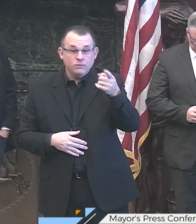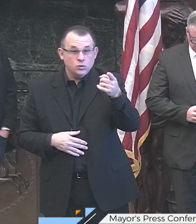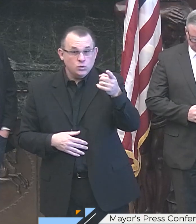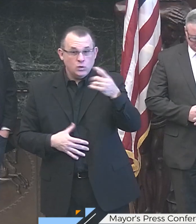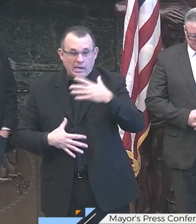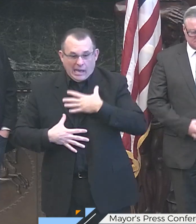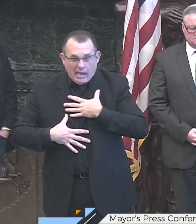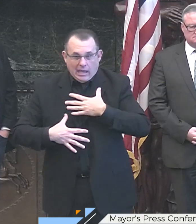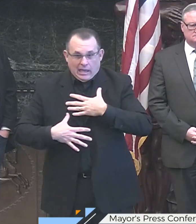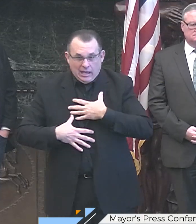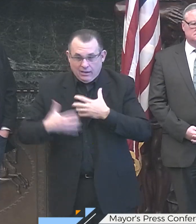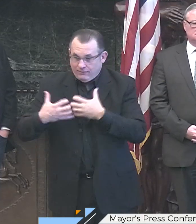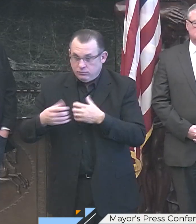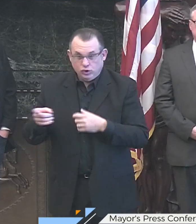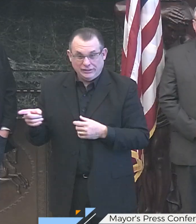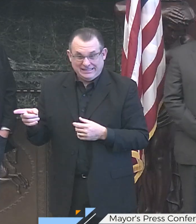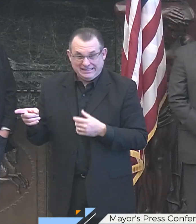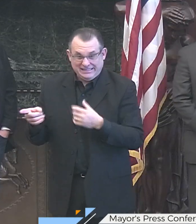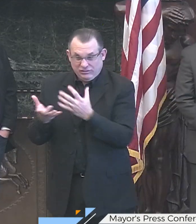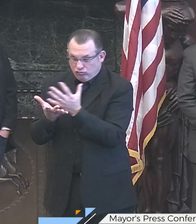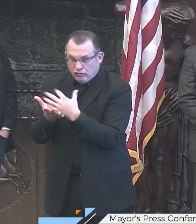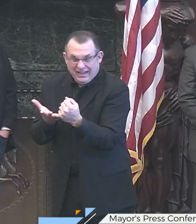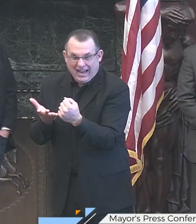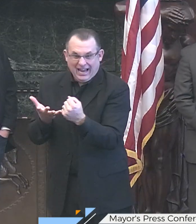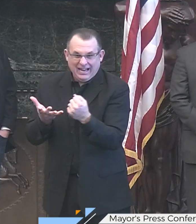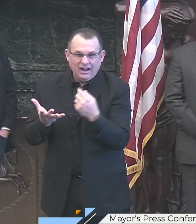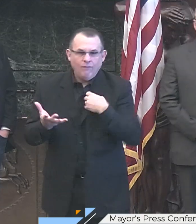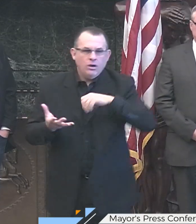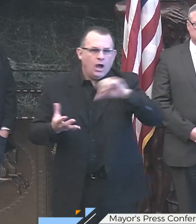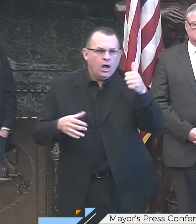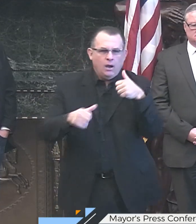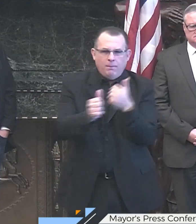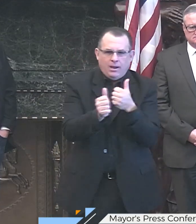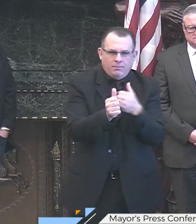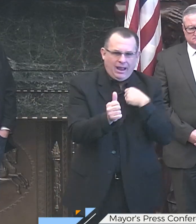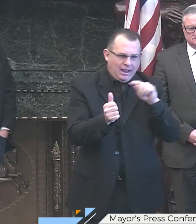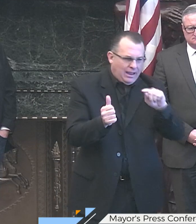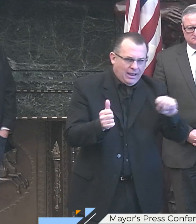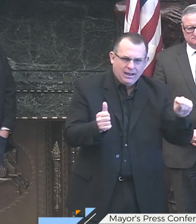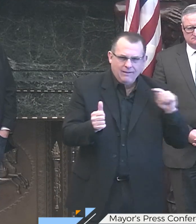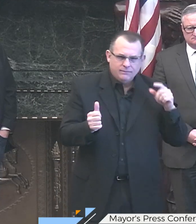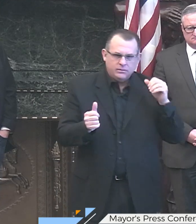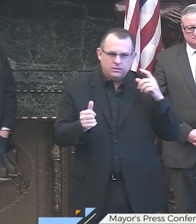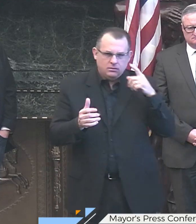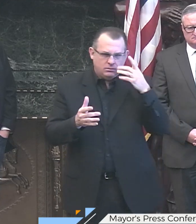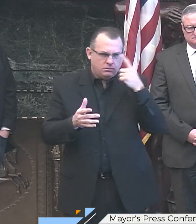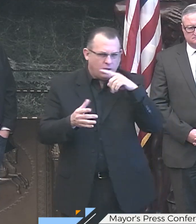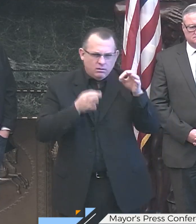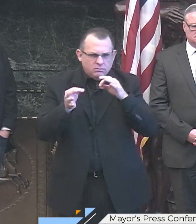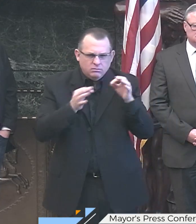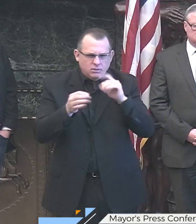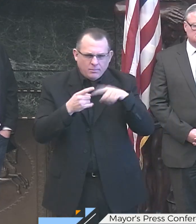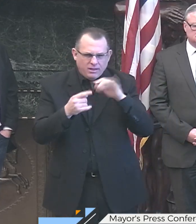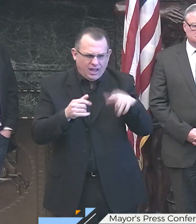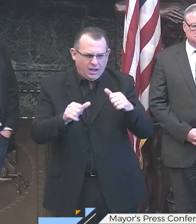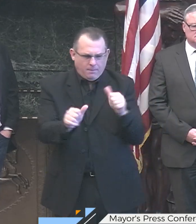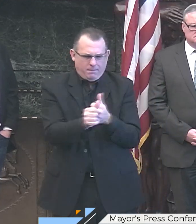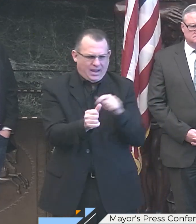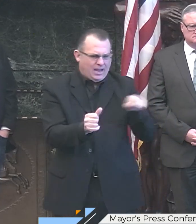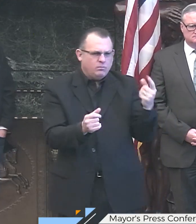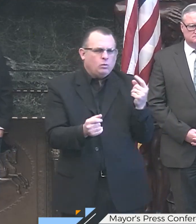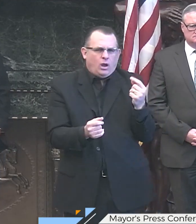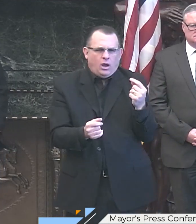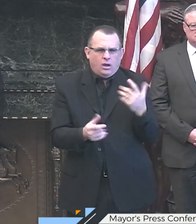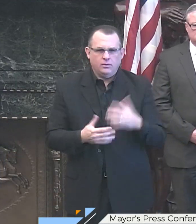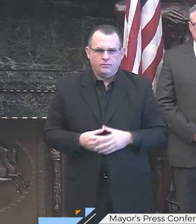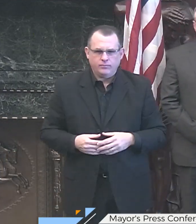providing medical support to people who need respiratory treatment. Can you talk about those steps, please? Well, there are a number of other